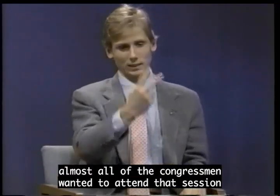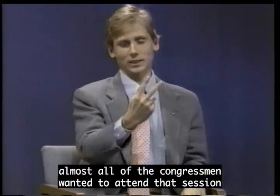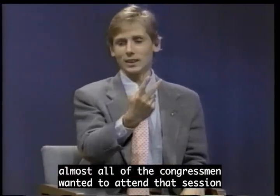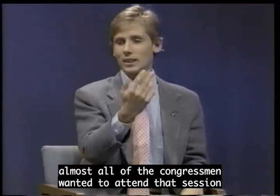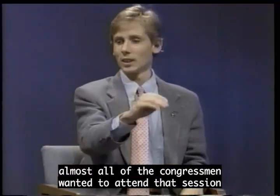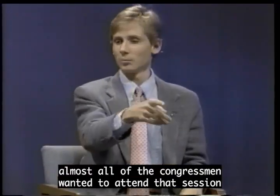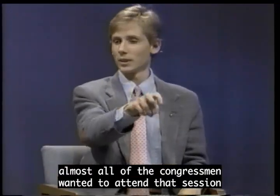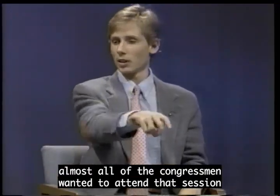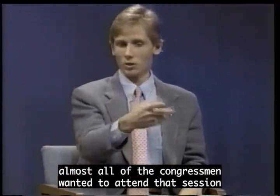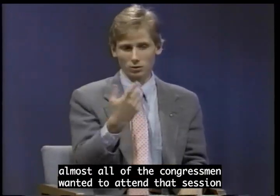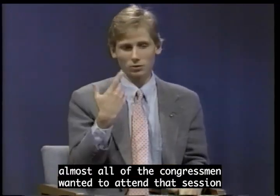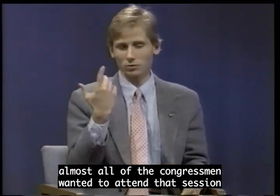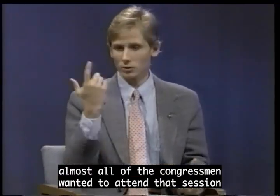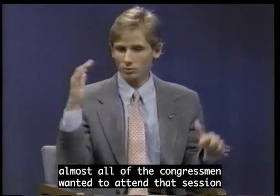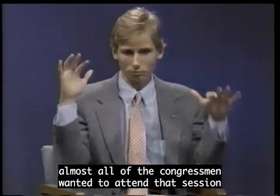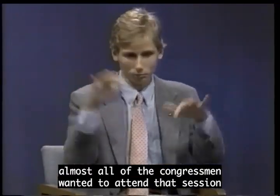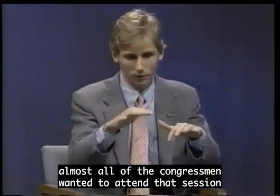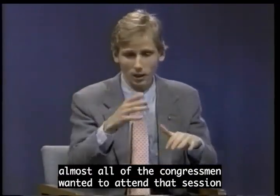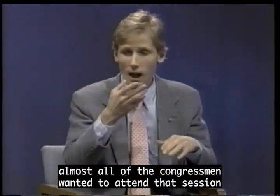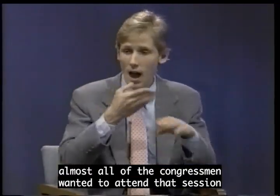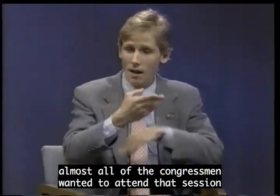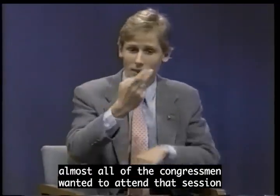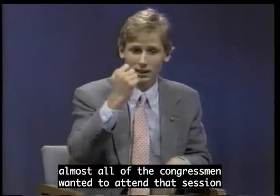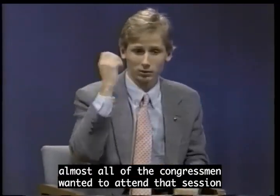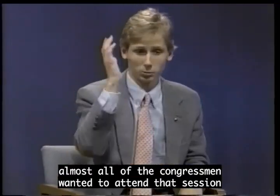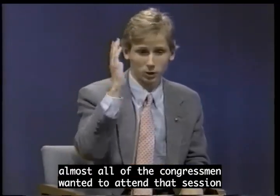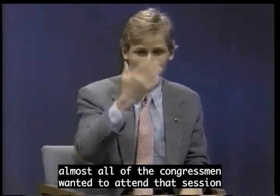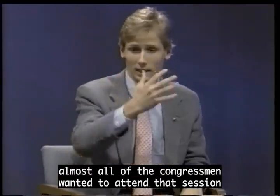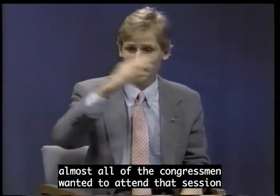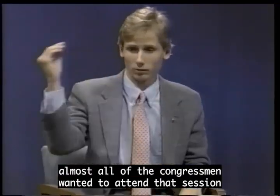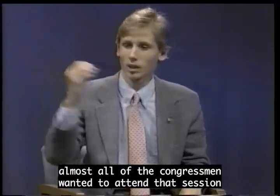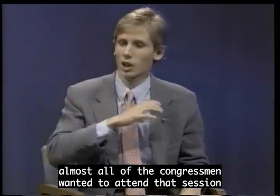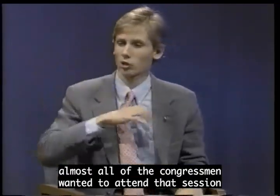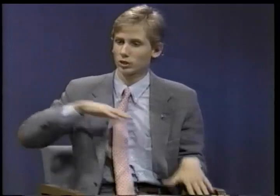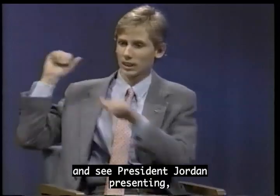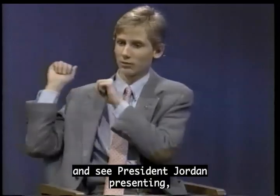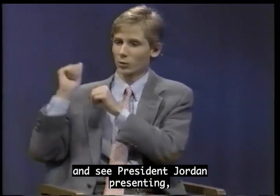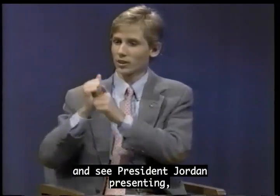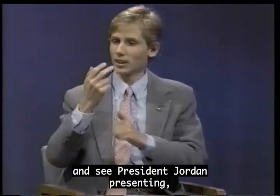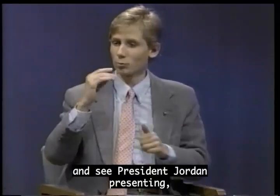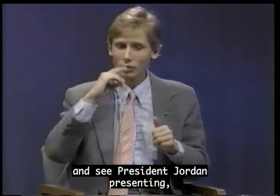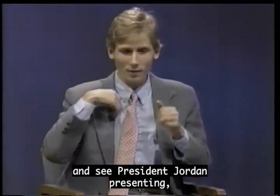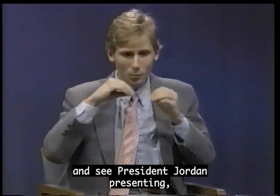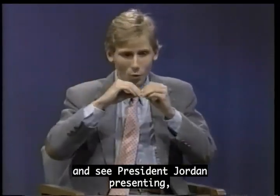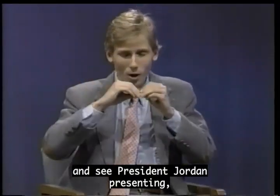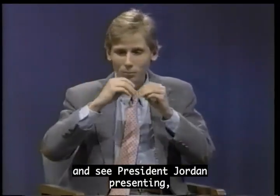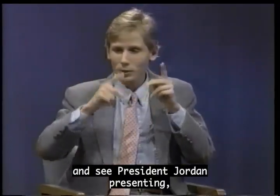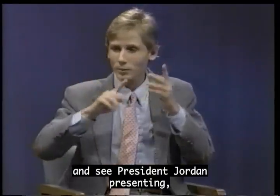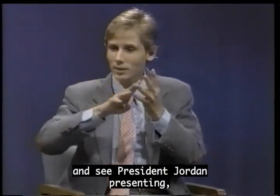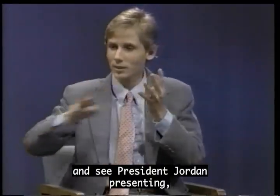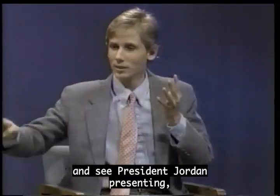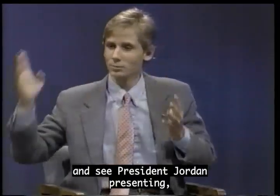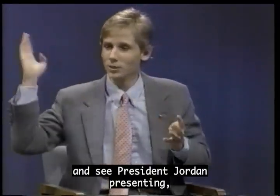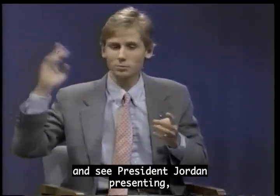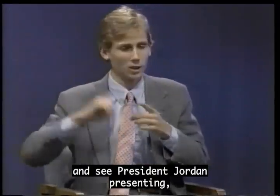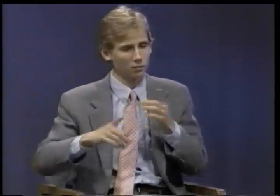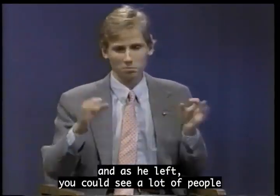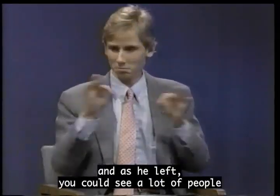almost all of the congressmen wanted to attend that session and see President Jordan presenting. And as he left, you could